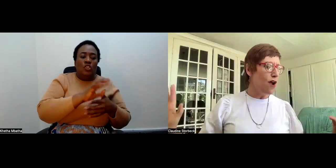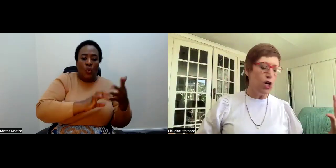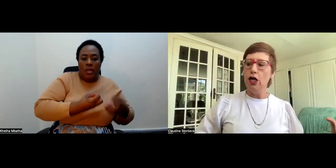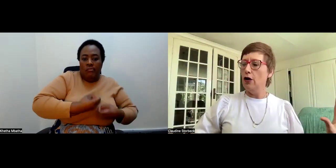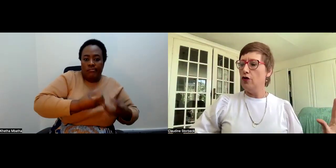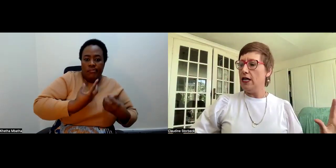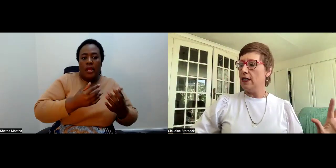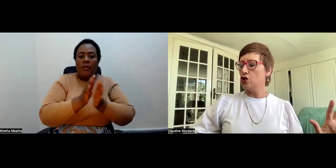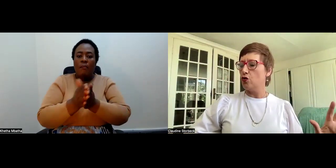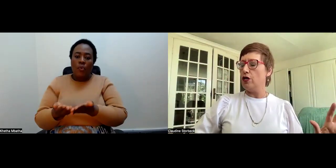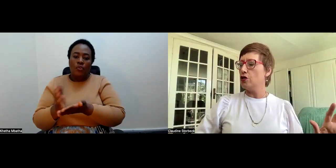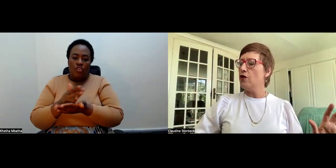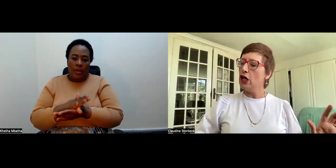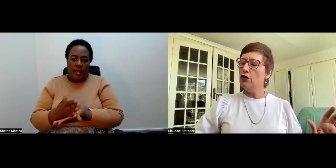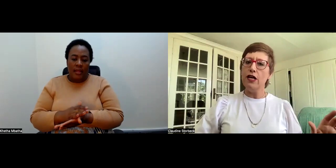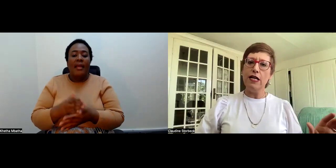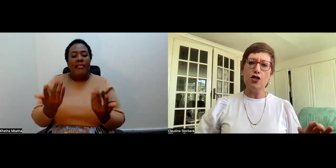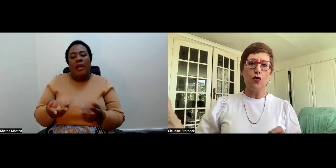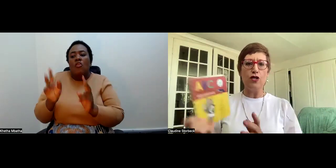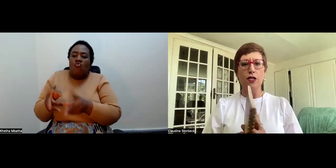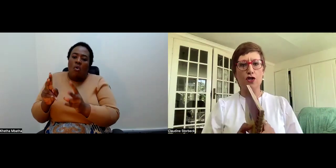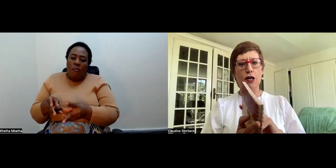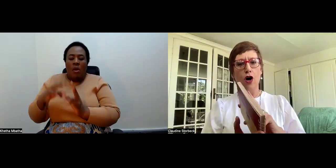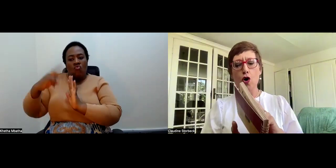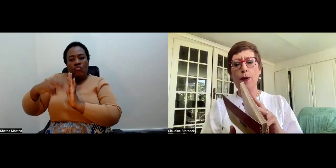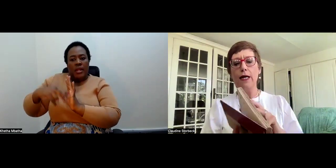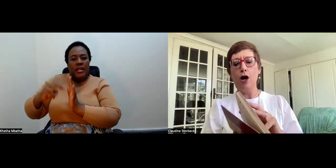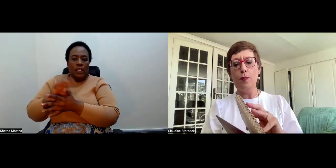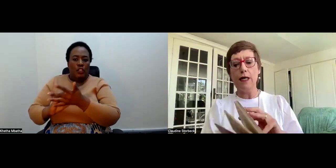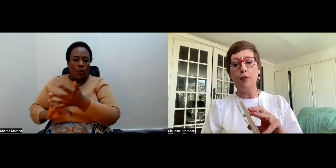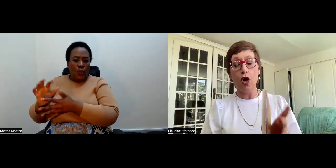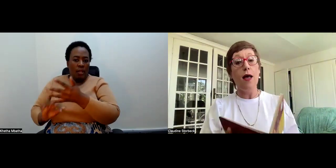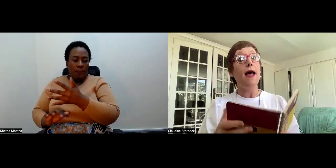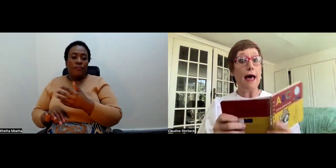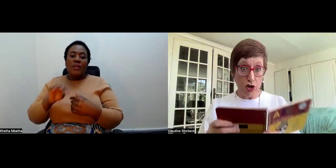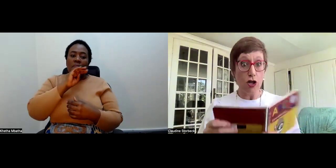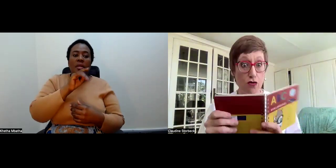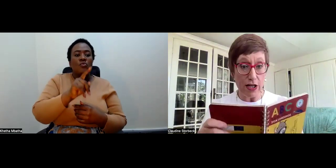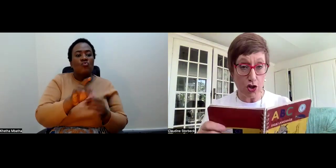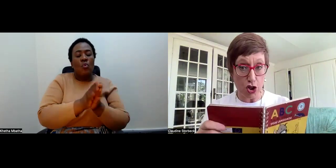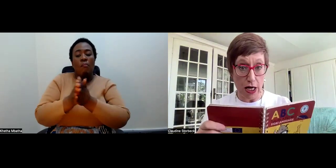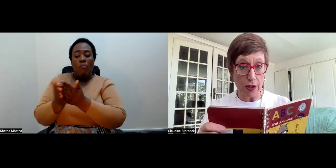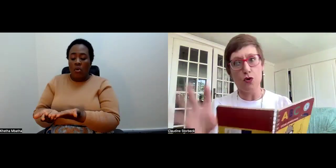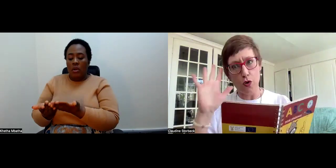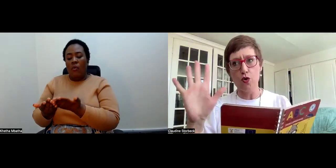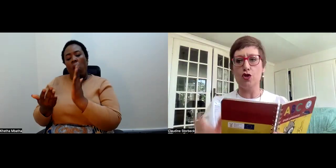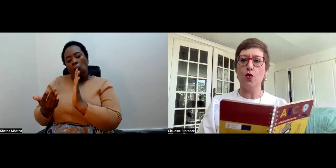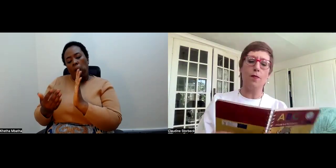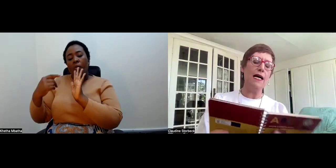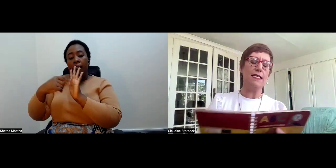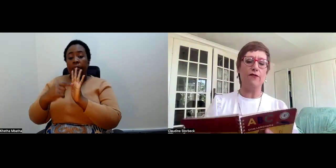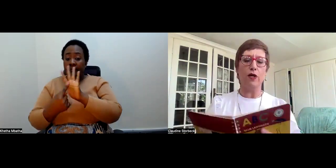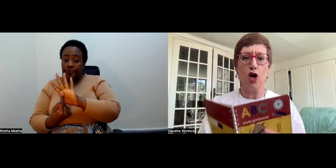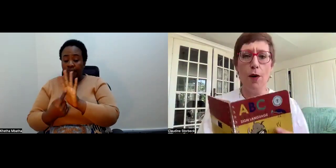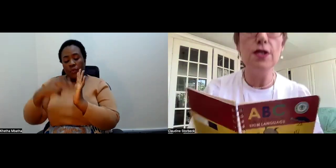then regular reading a story. So regular reading a story is you literally are opening a book, and then you're going to read it to the child, which we'll also